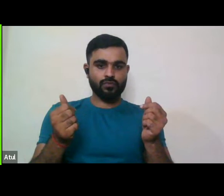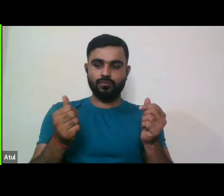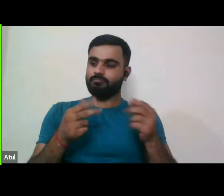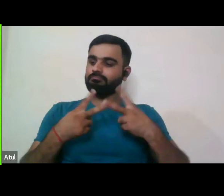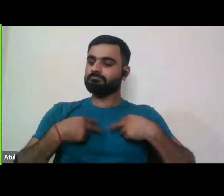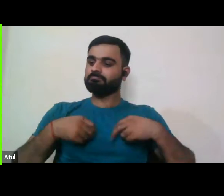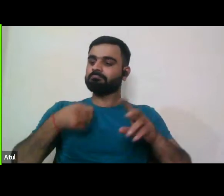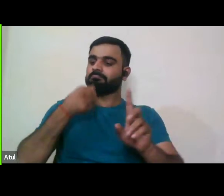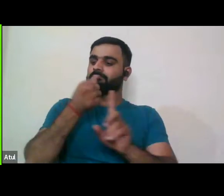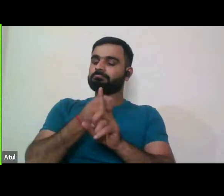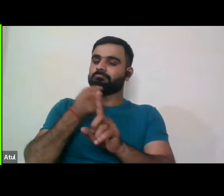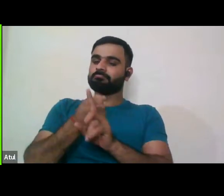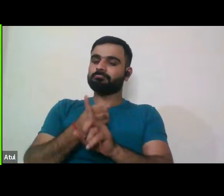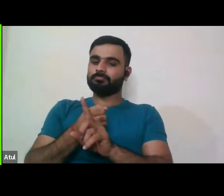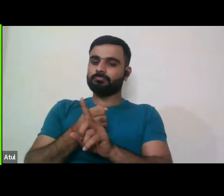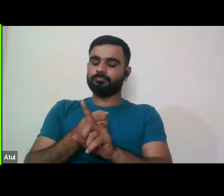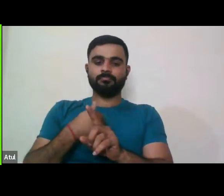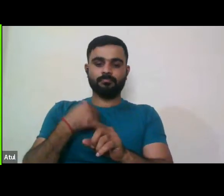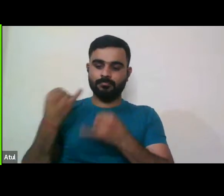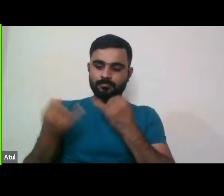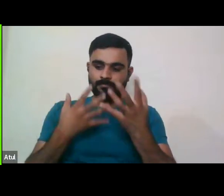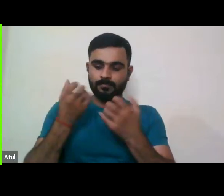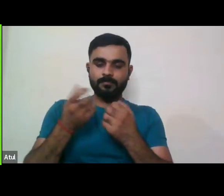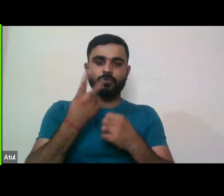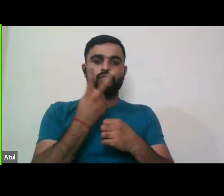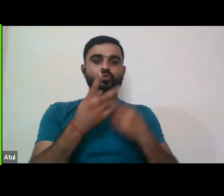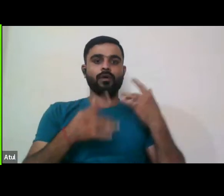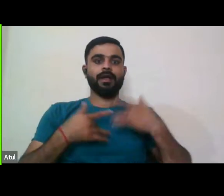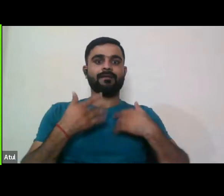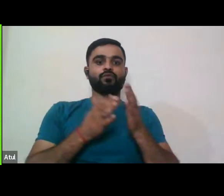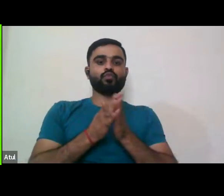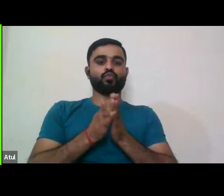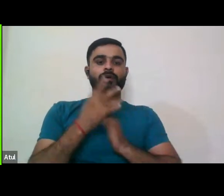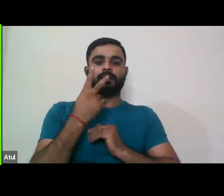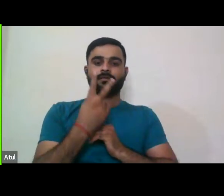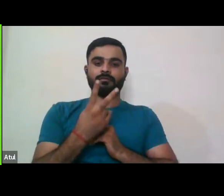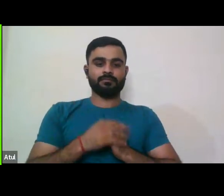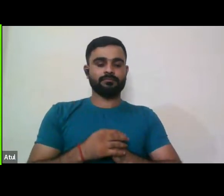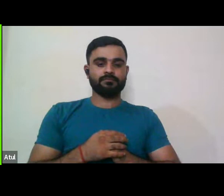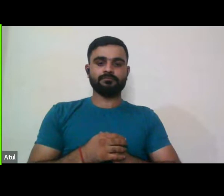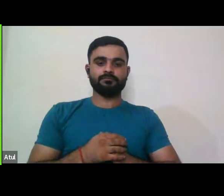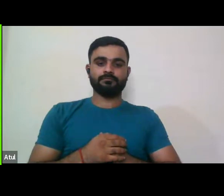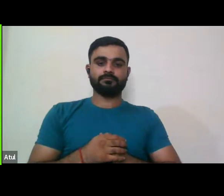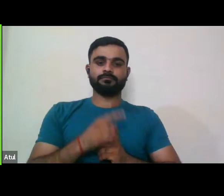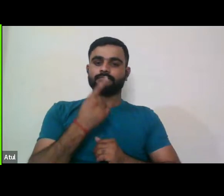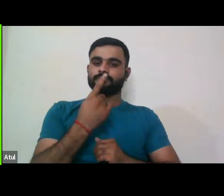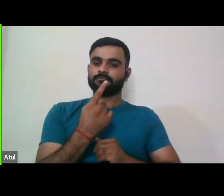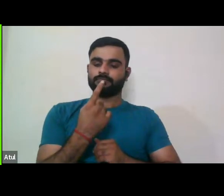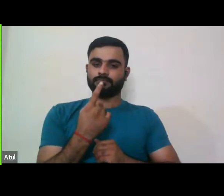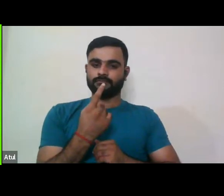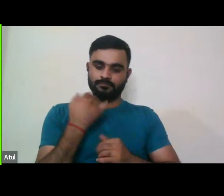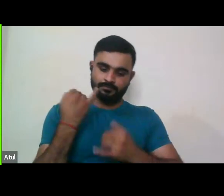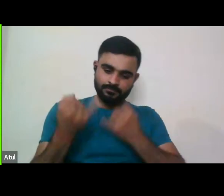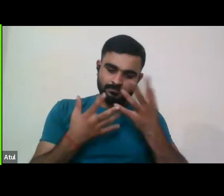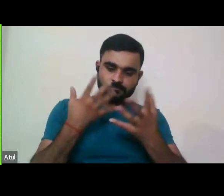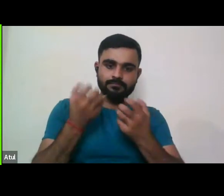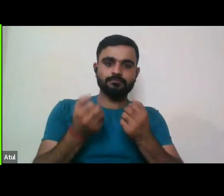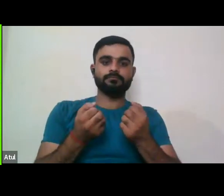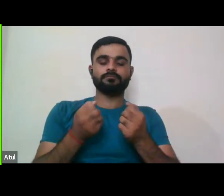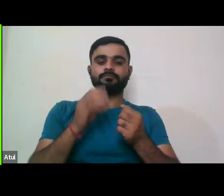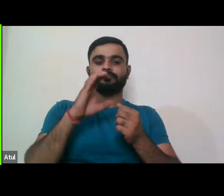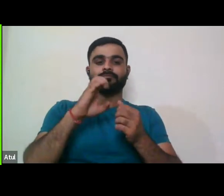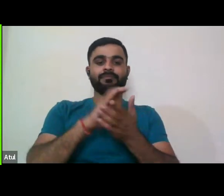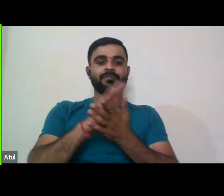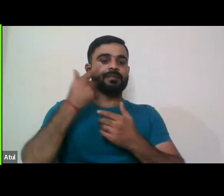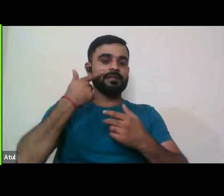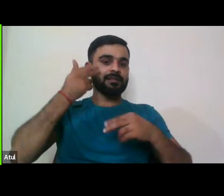advocating. So we found two very interesting things, right? One thing we found is that the Chief